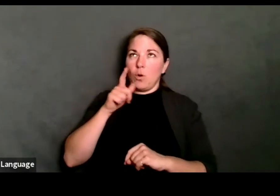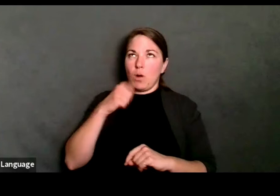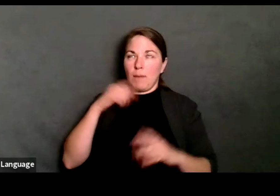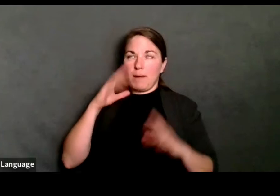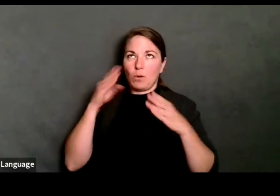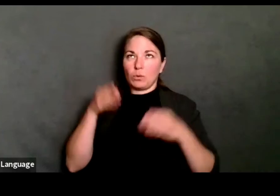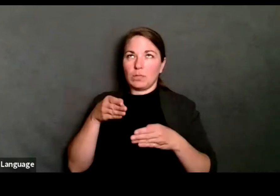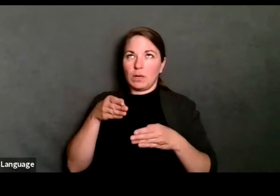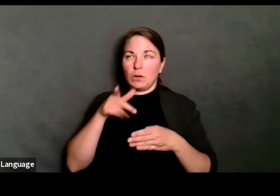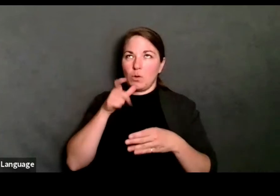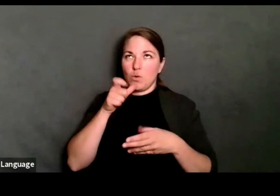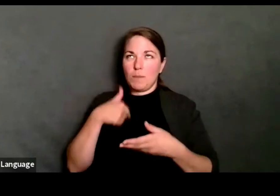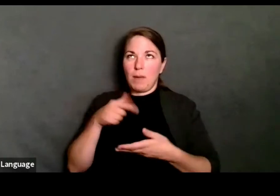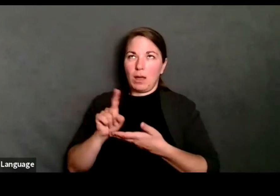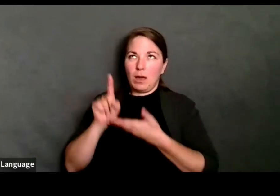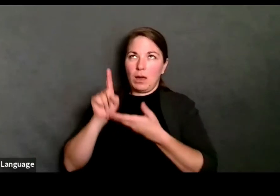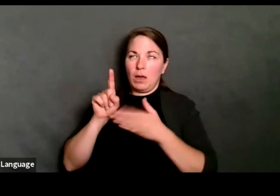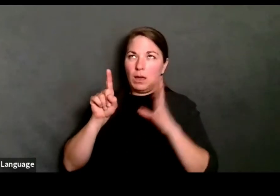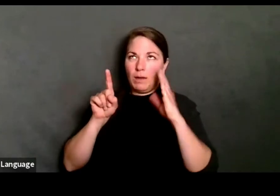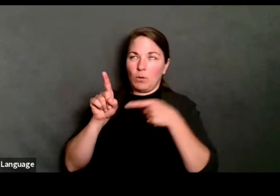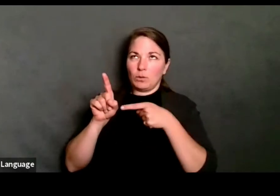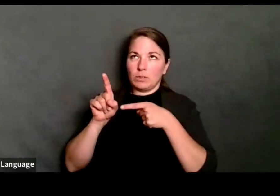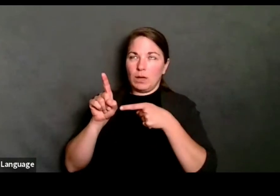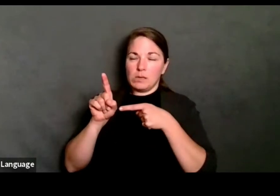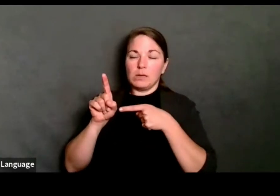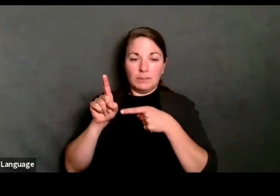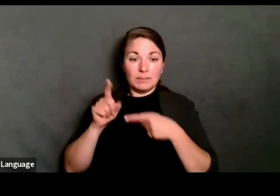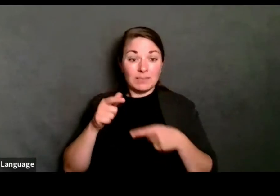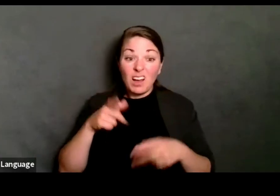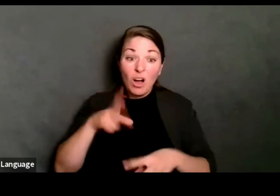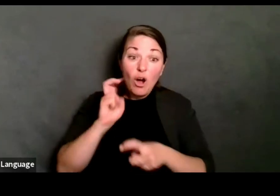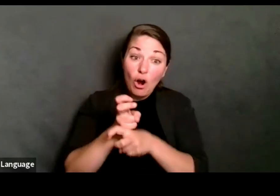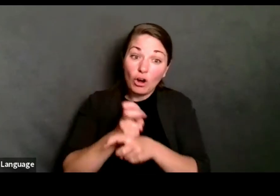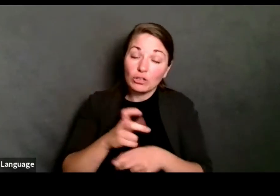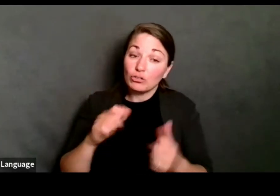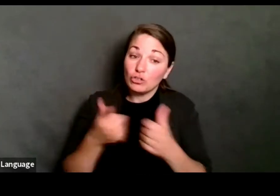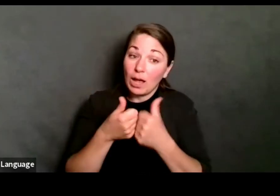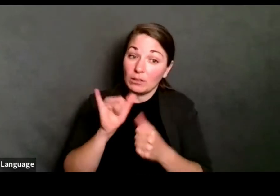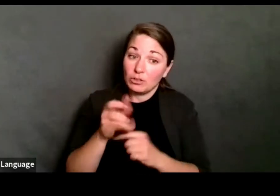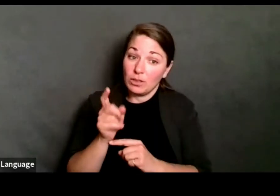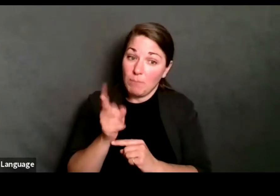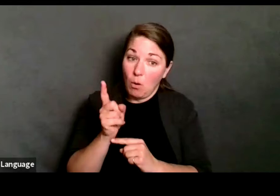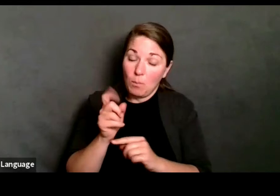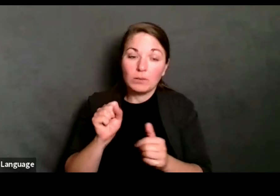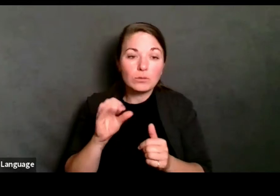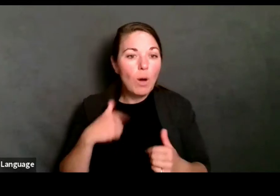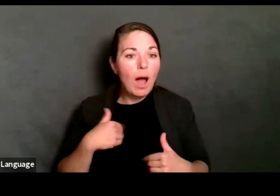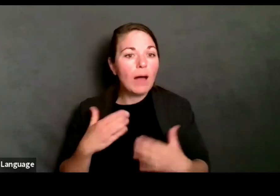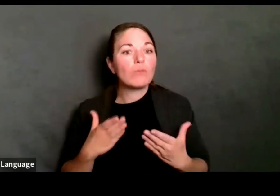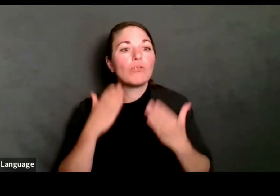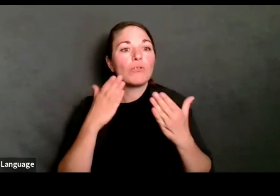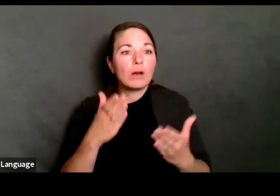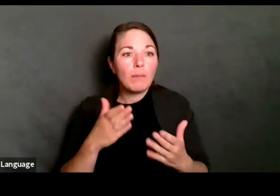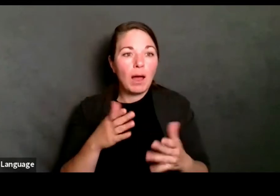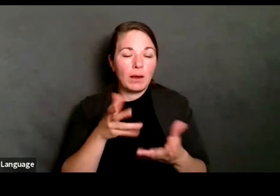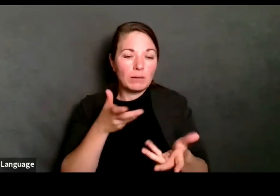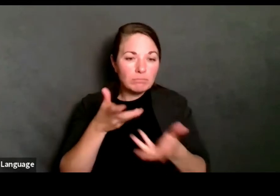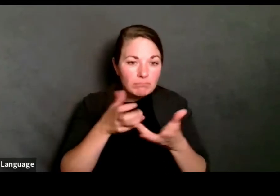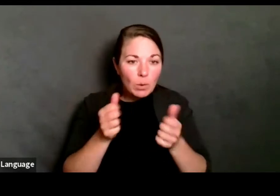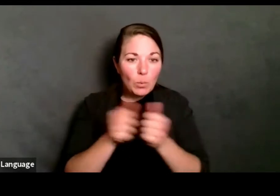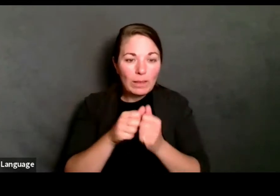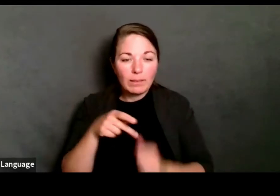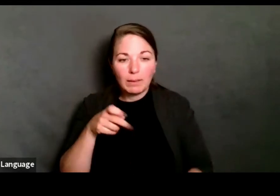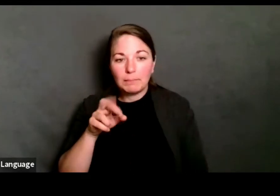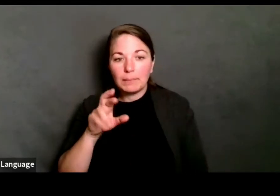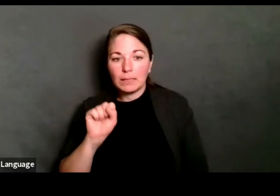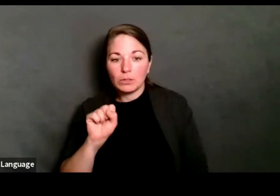centered. This can be really hard to do in the moment, so I recommend practicing with your peers to check your language in advance. And this is a great plug for the